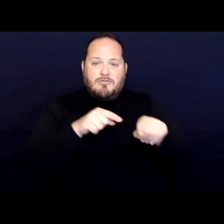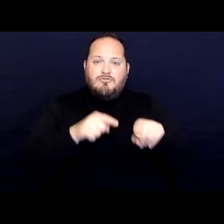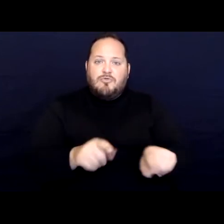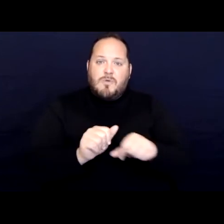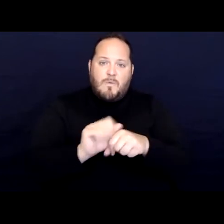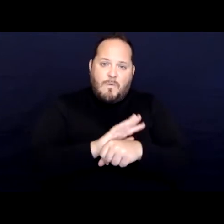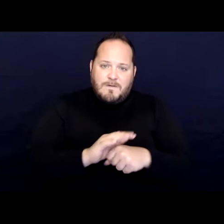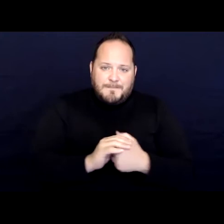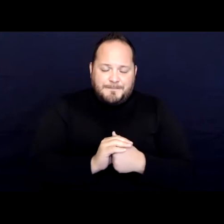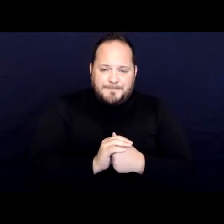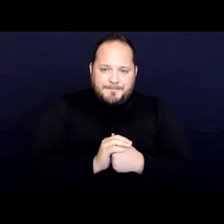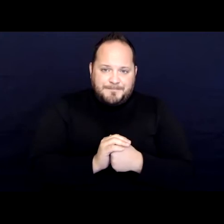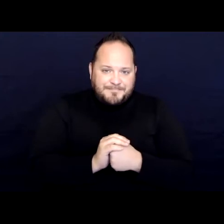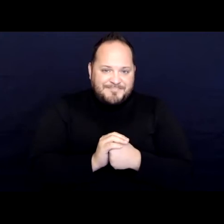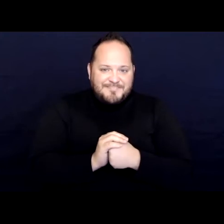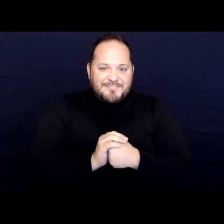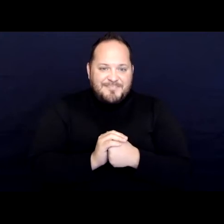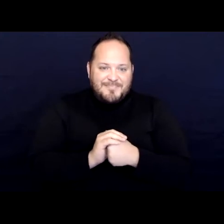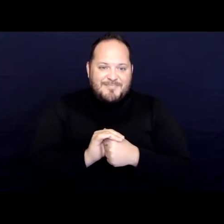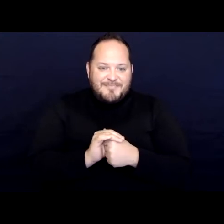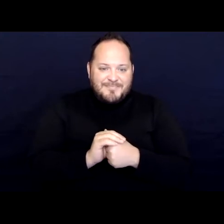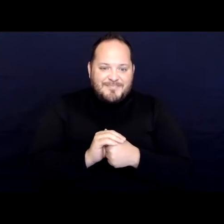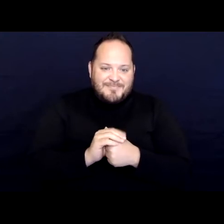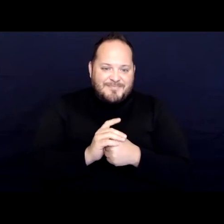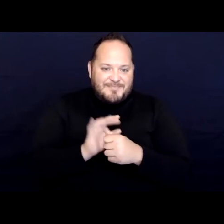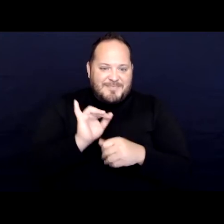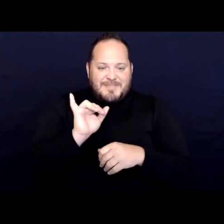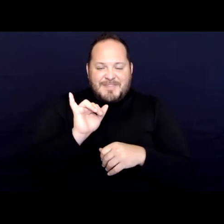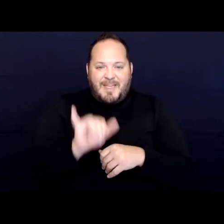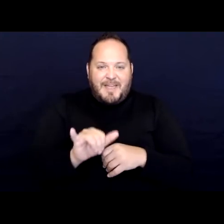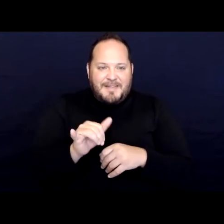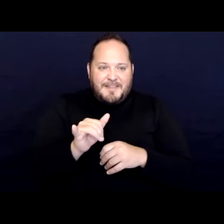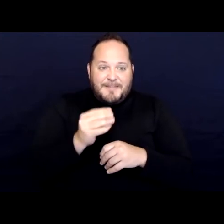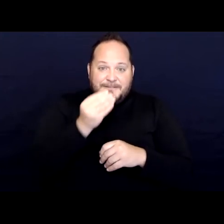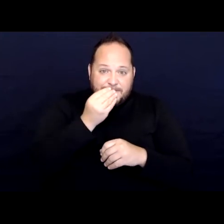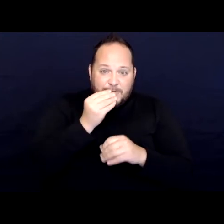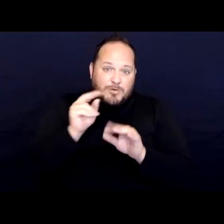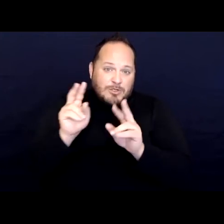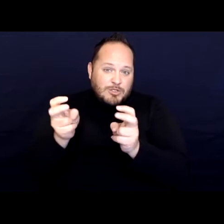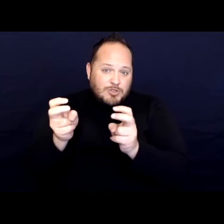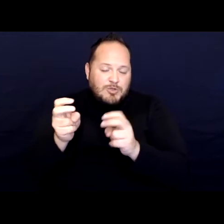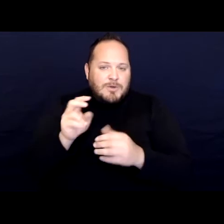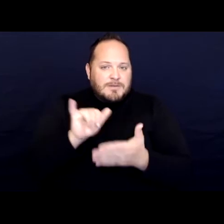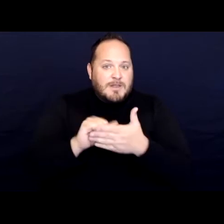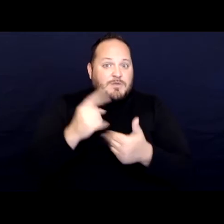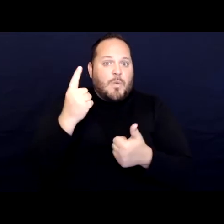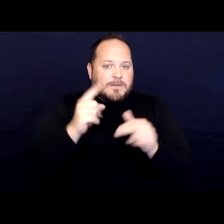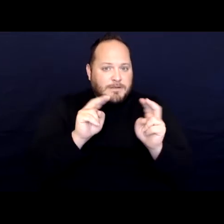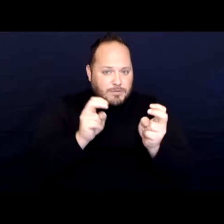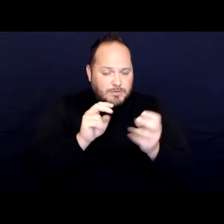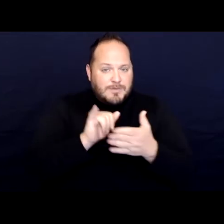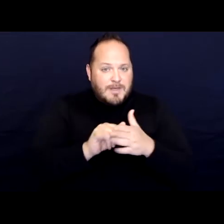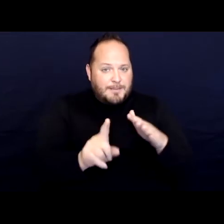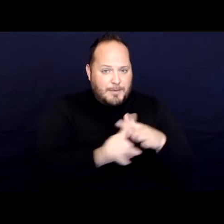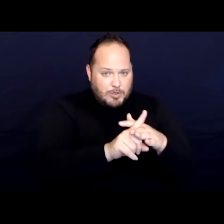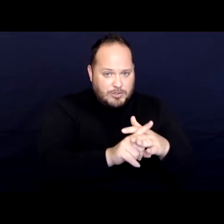Uh, so that was, there, and that's just the food issue was sort of one of the issues that really emerged. The other